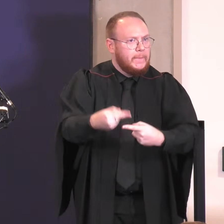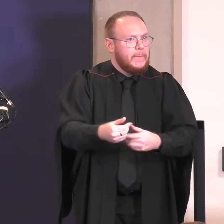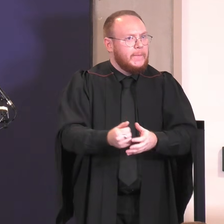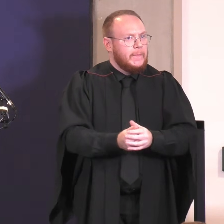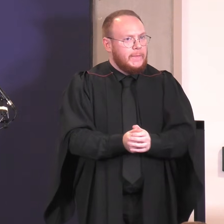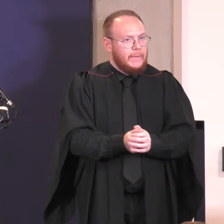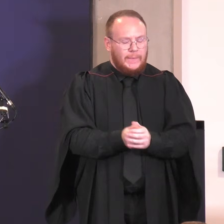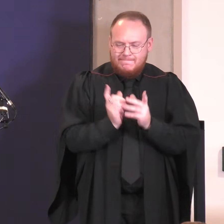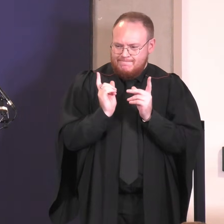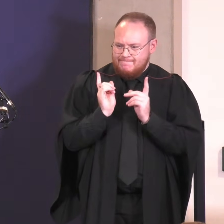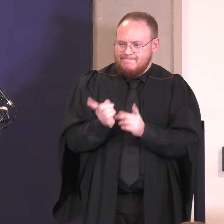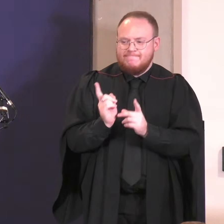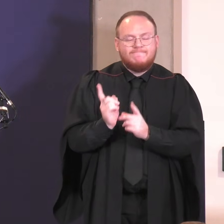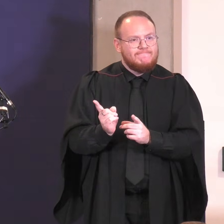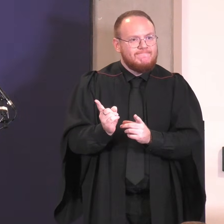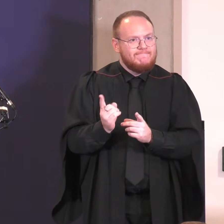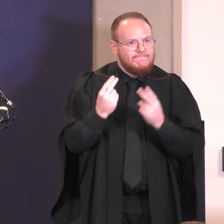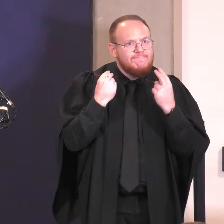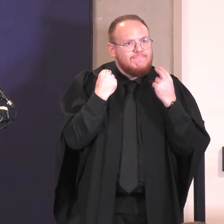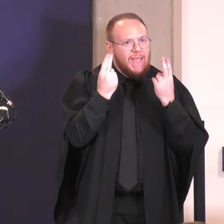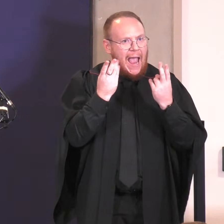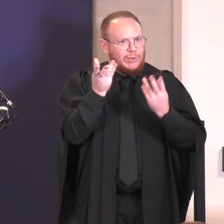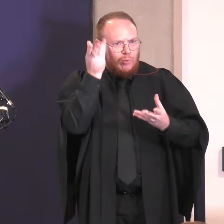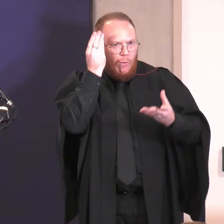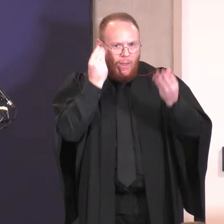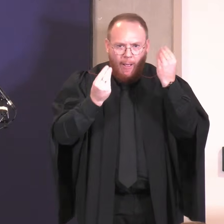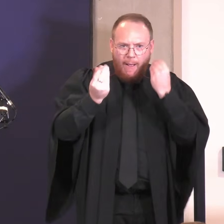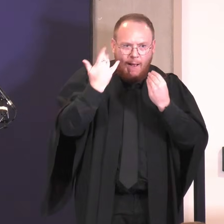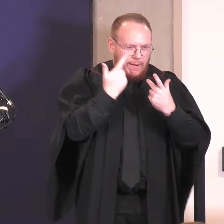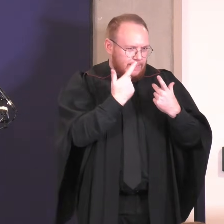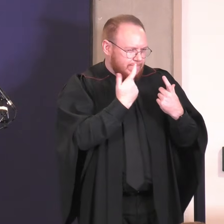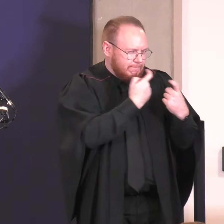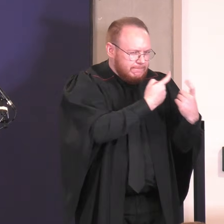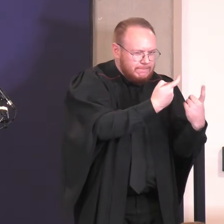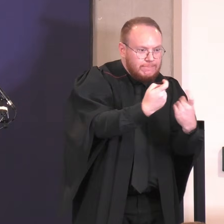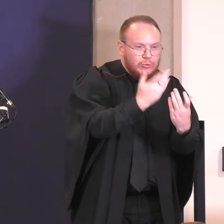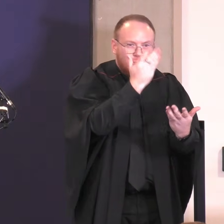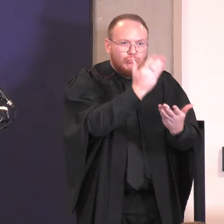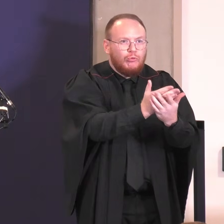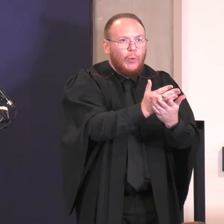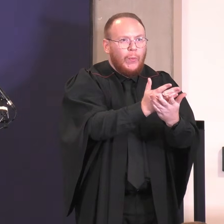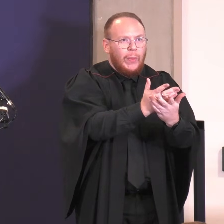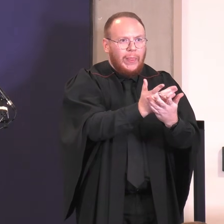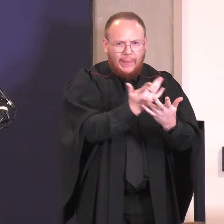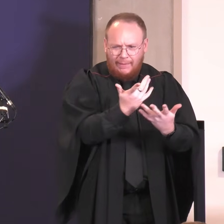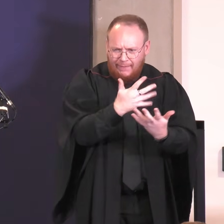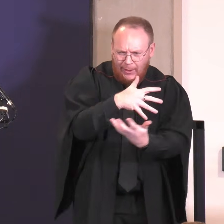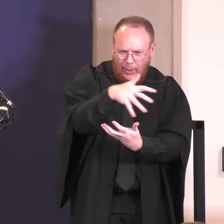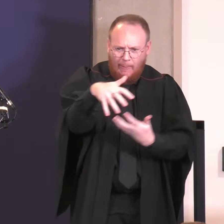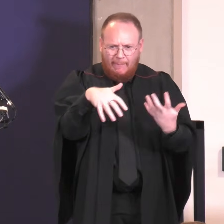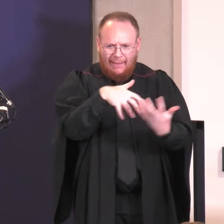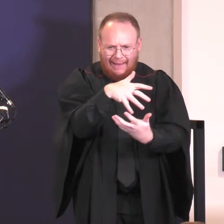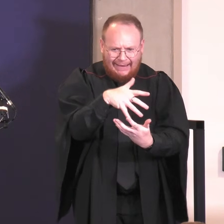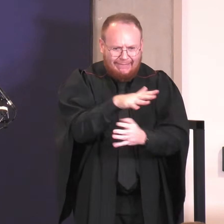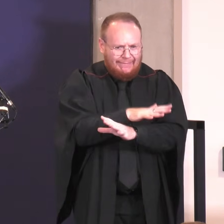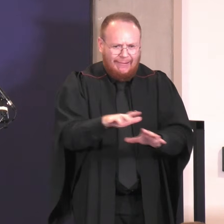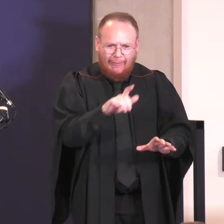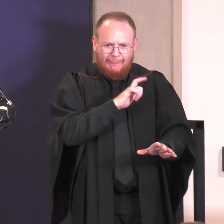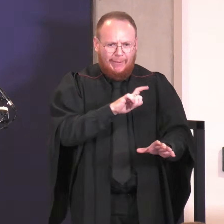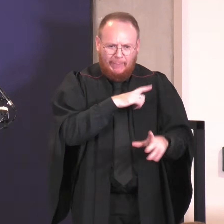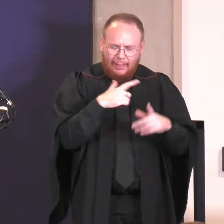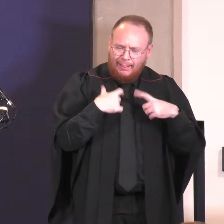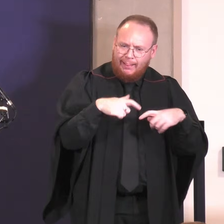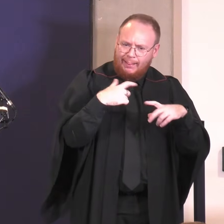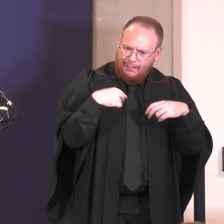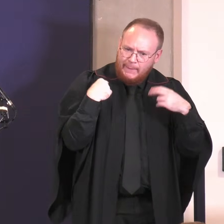what it really means to dare to learn, to keep seeking the truth always, even when it's complex or uncomfortable. To think